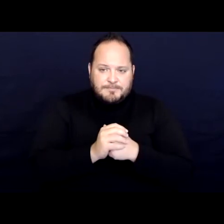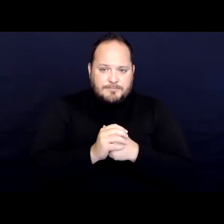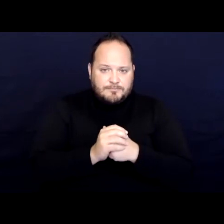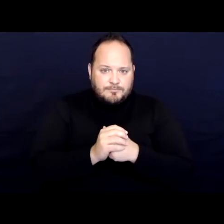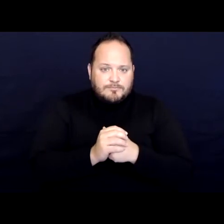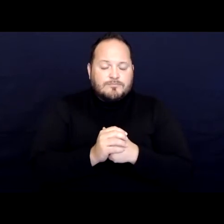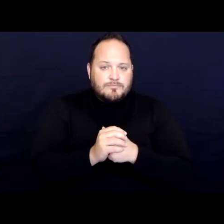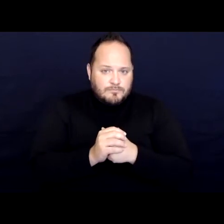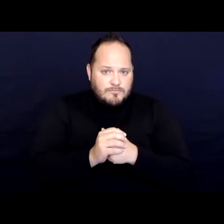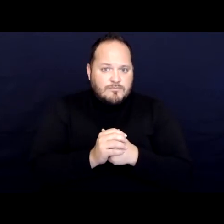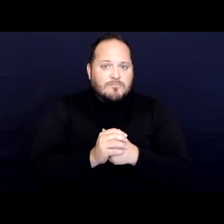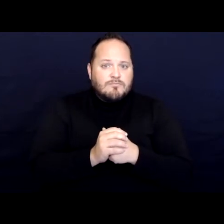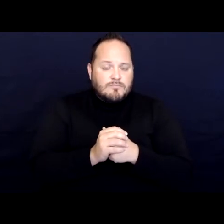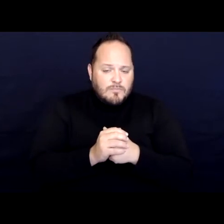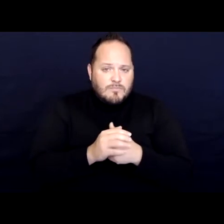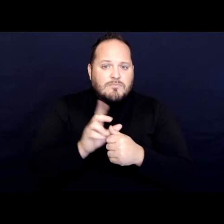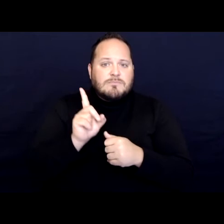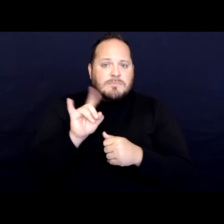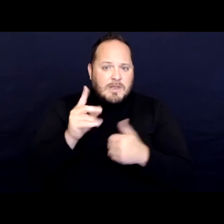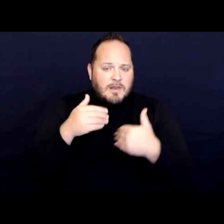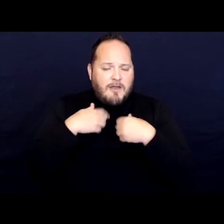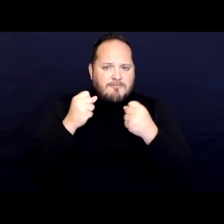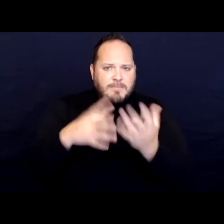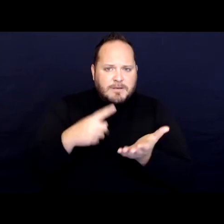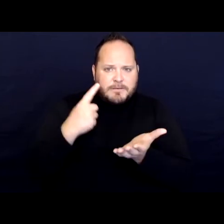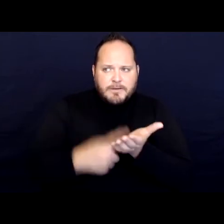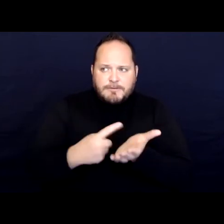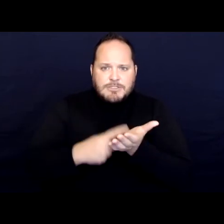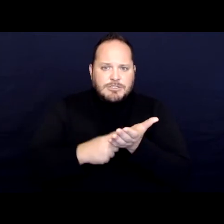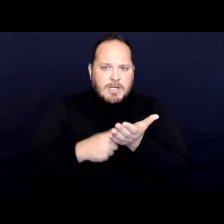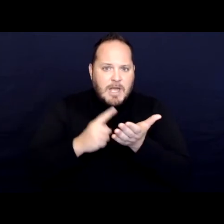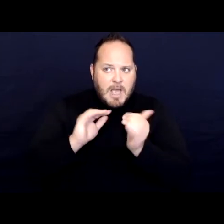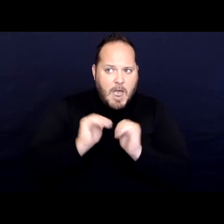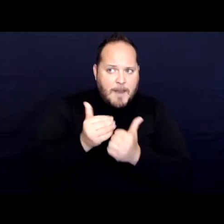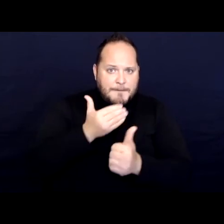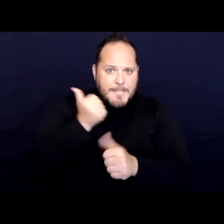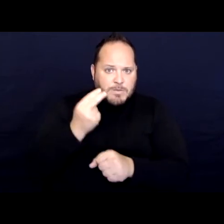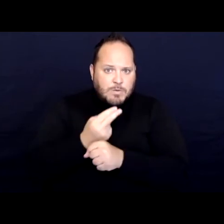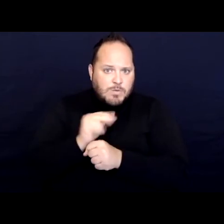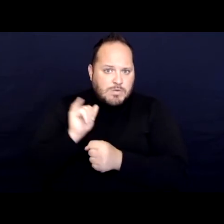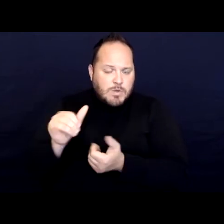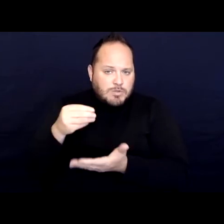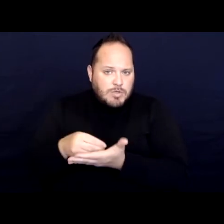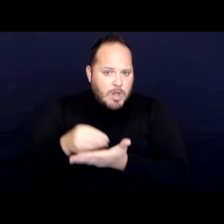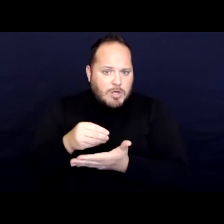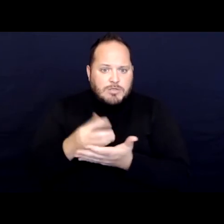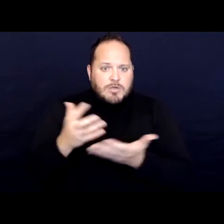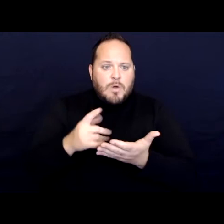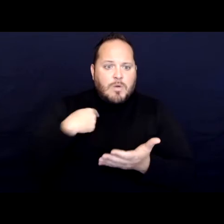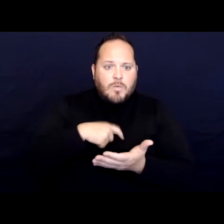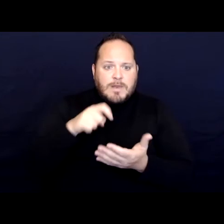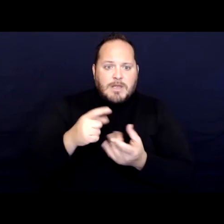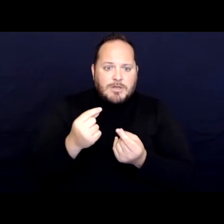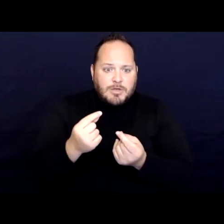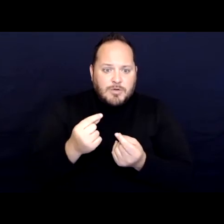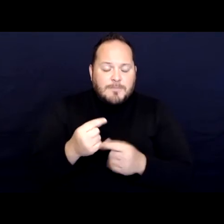of conversations about, how do you best use those dollars, and how, what do we need to do? I